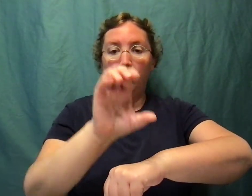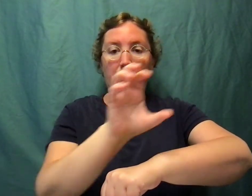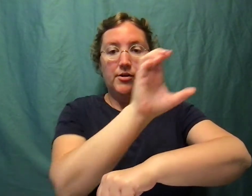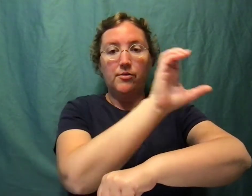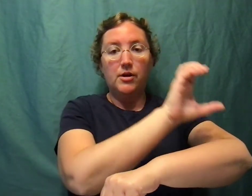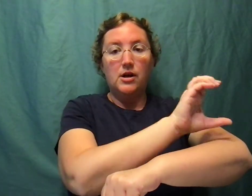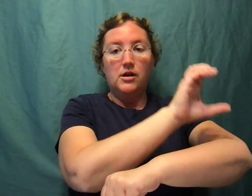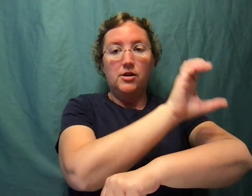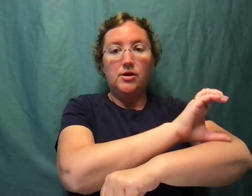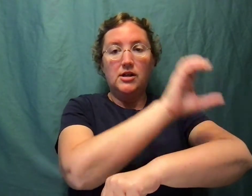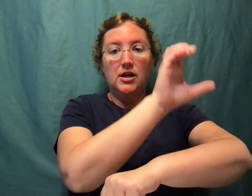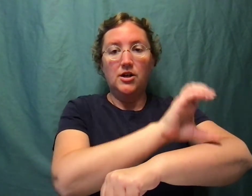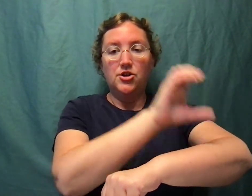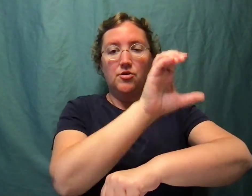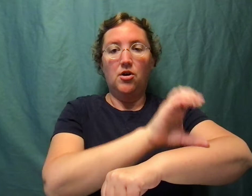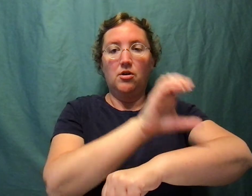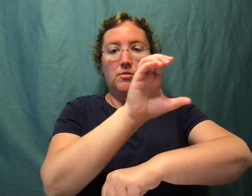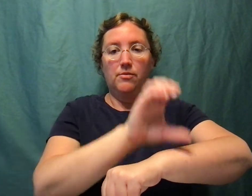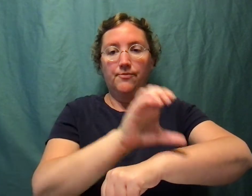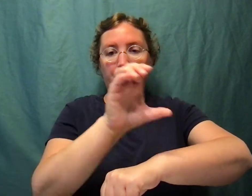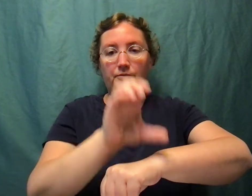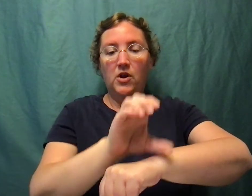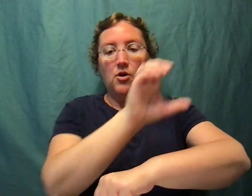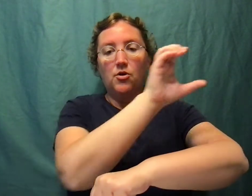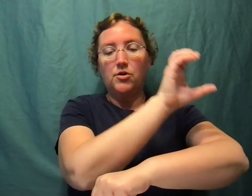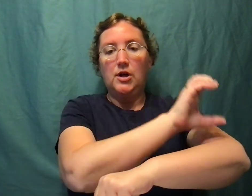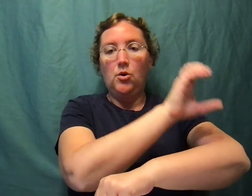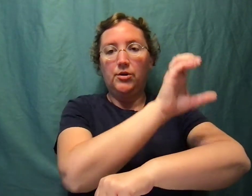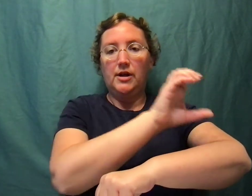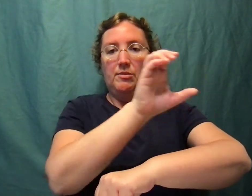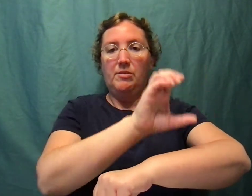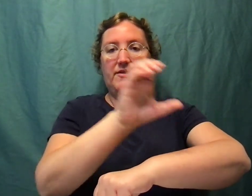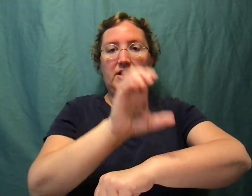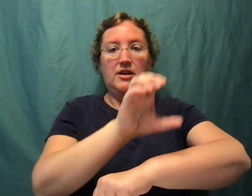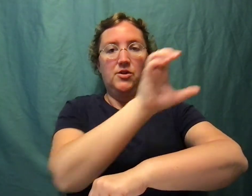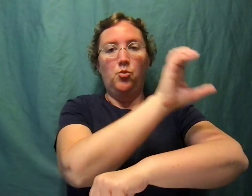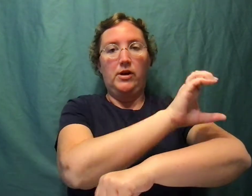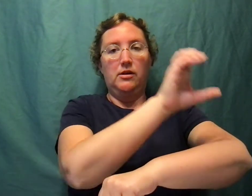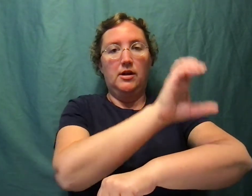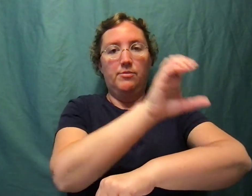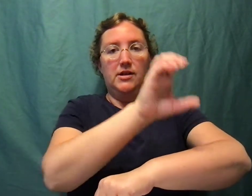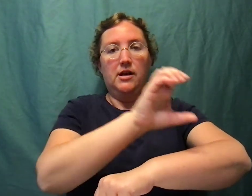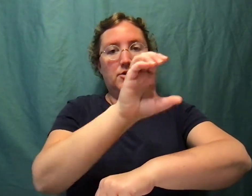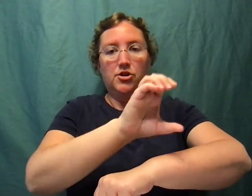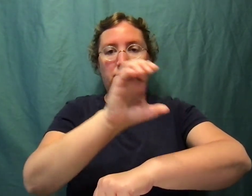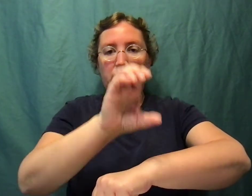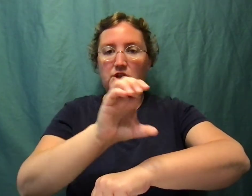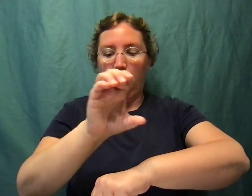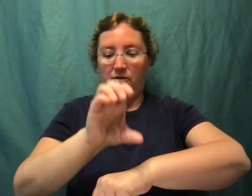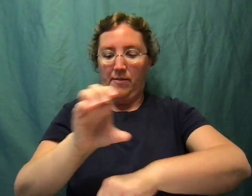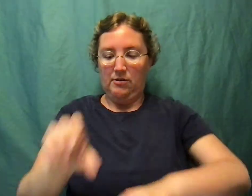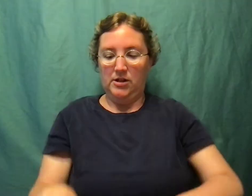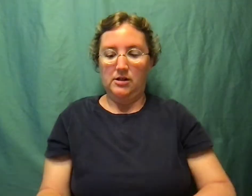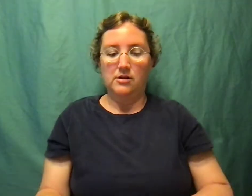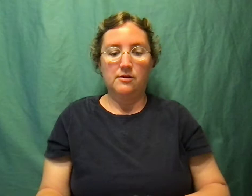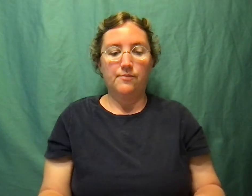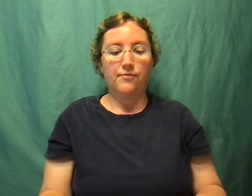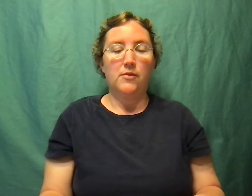Colorado. You can touch your arm or you can hold it up above it and just wiggle it up and down to show the shape of mountains.